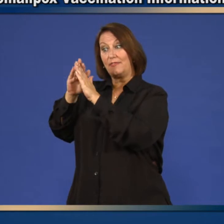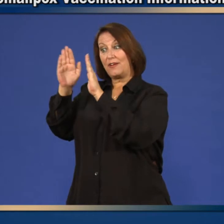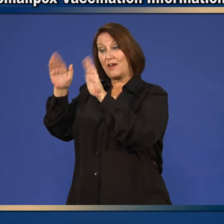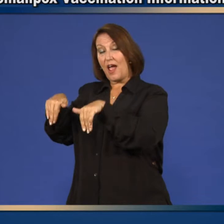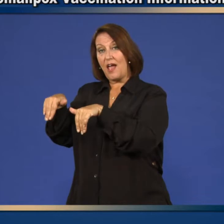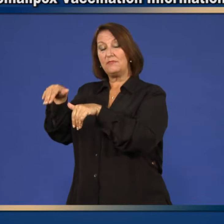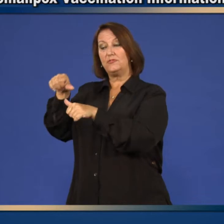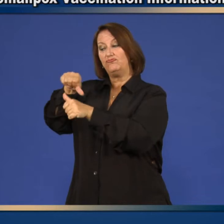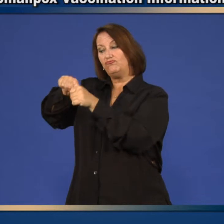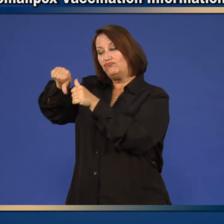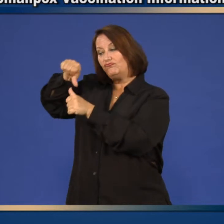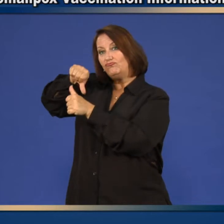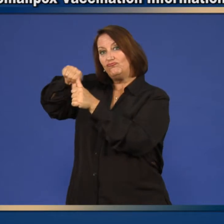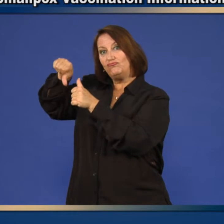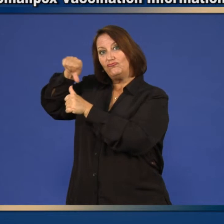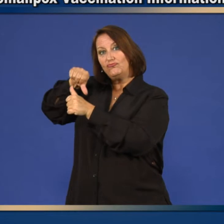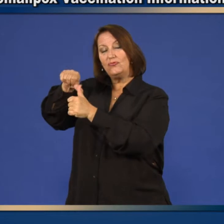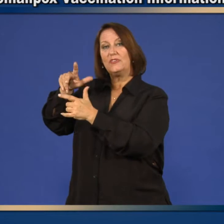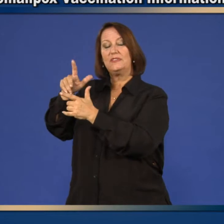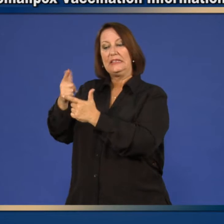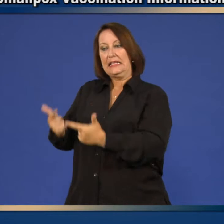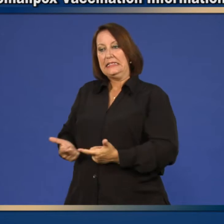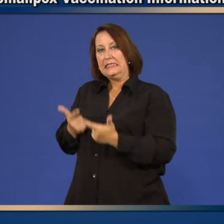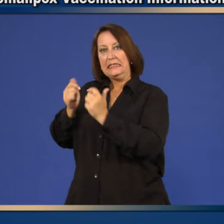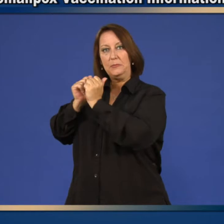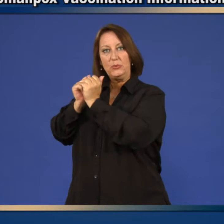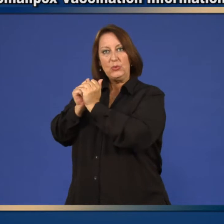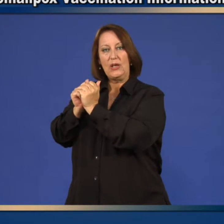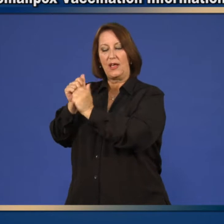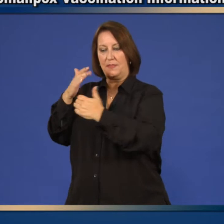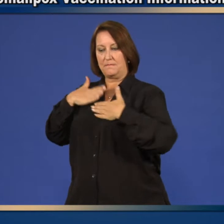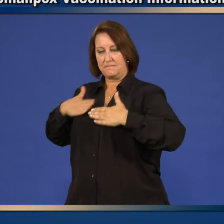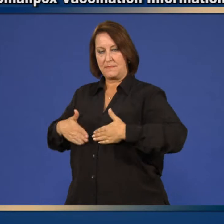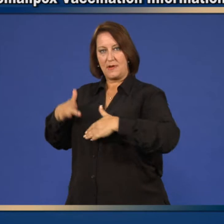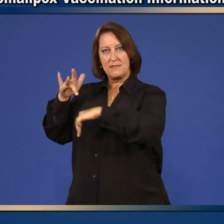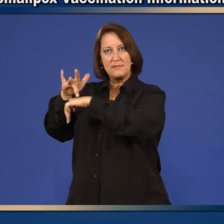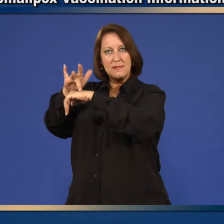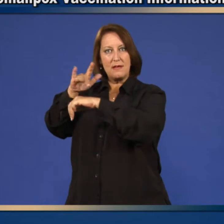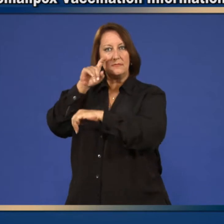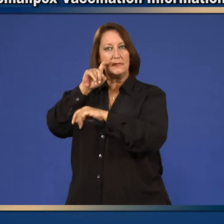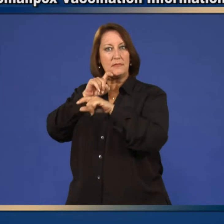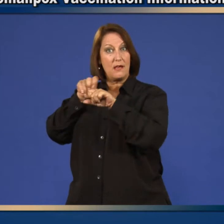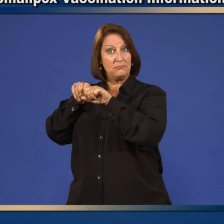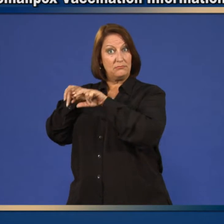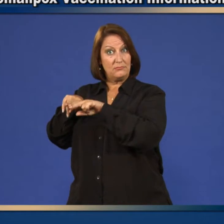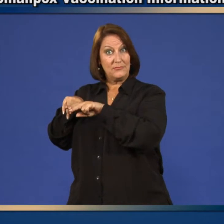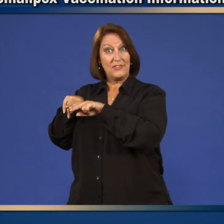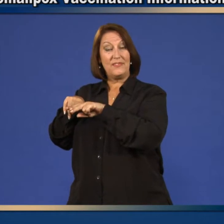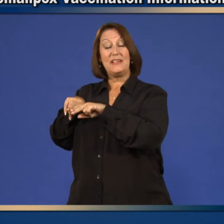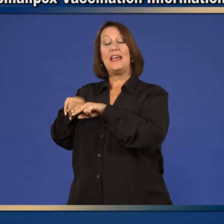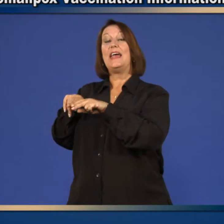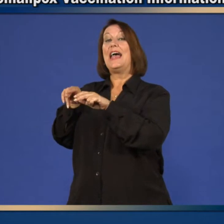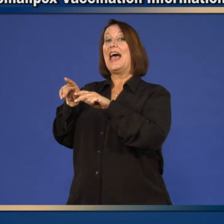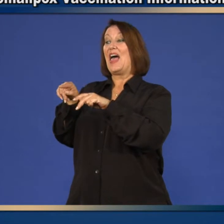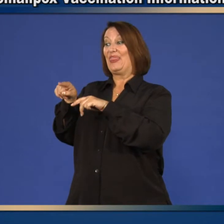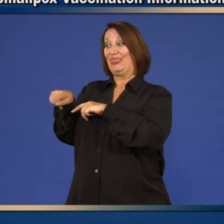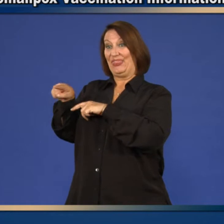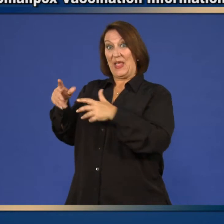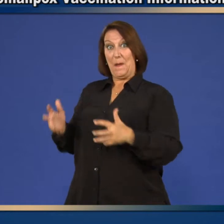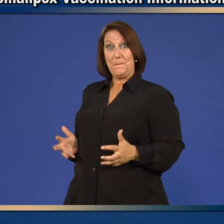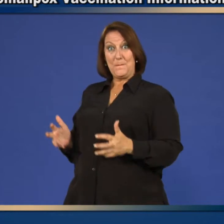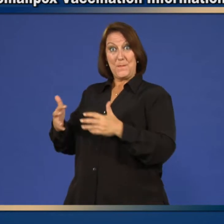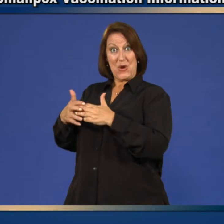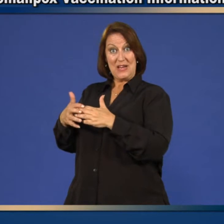vaccine. Close contacts include anyone living in your household and anyone you have